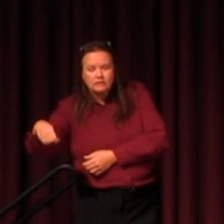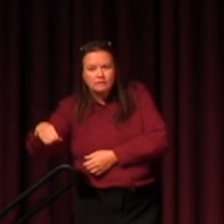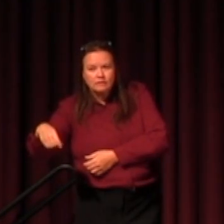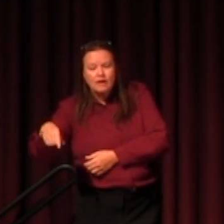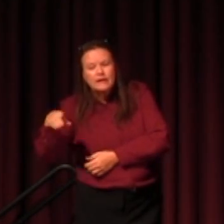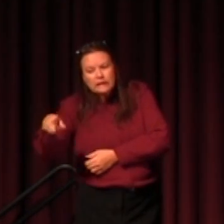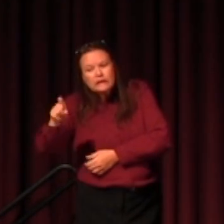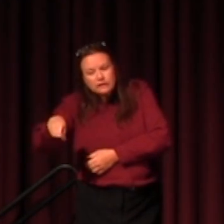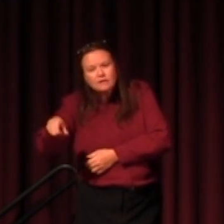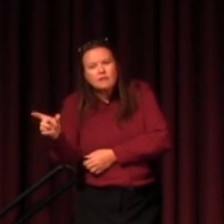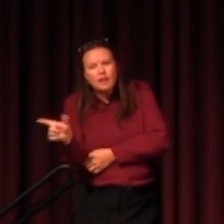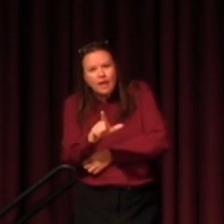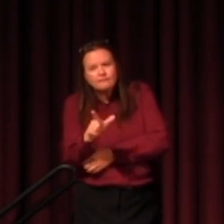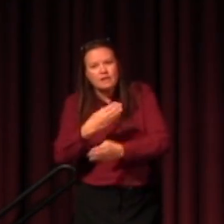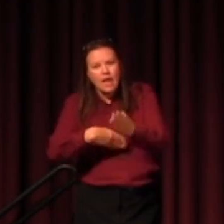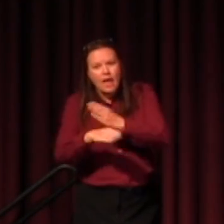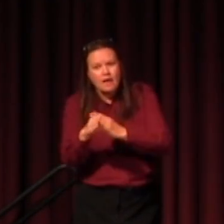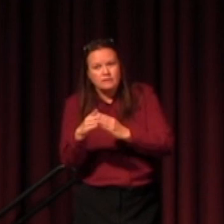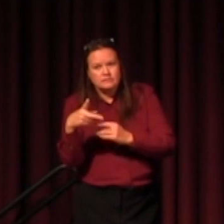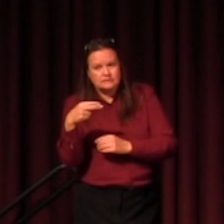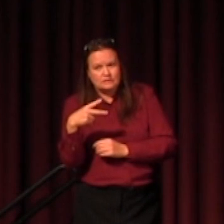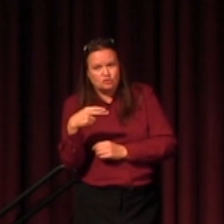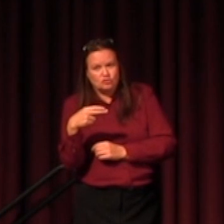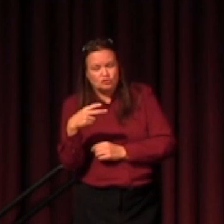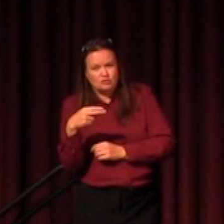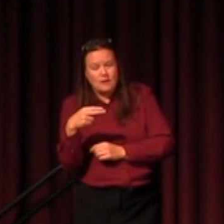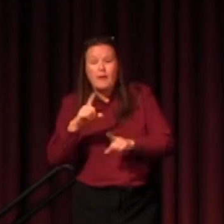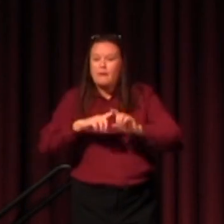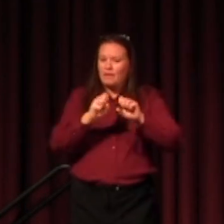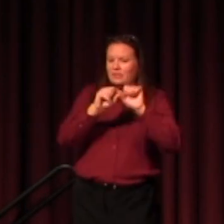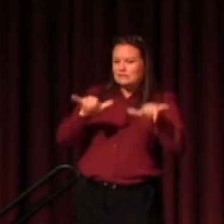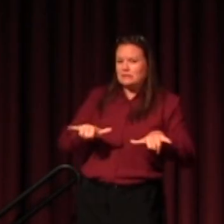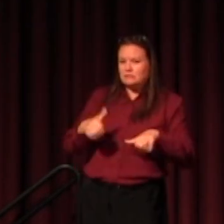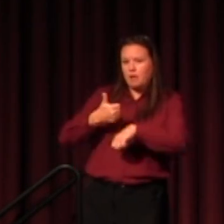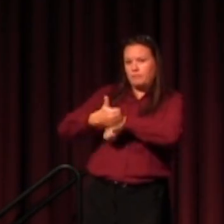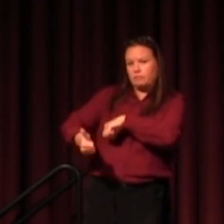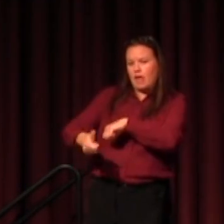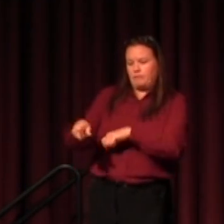And then he is the person who fails. Back to DeShane's point.